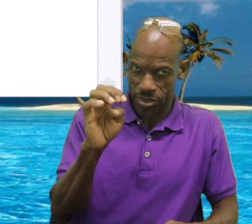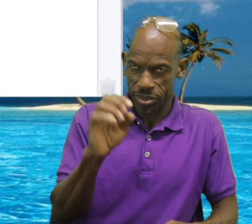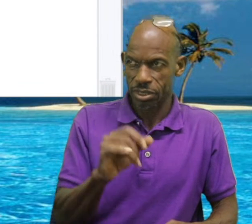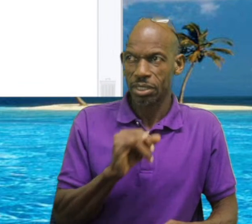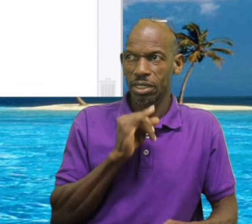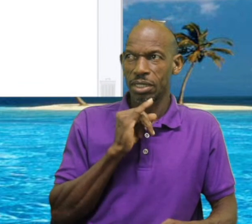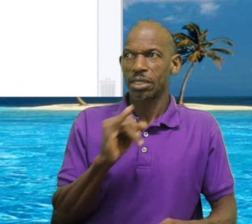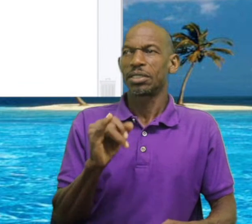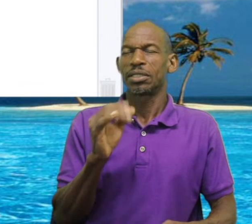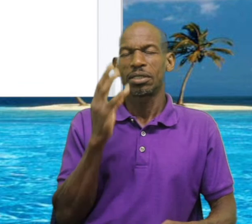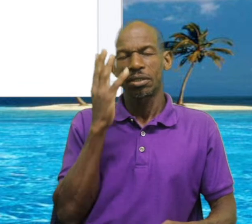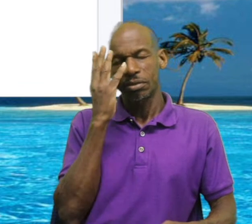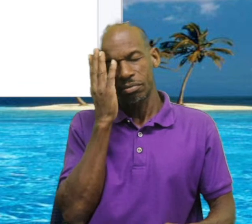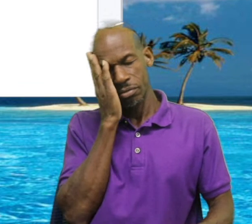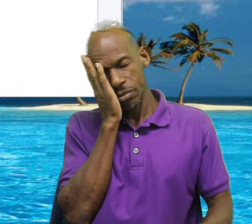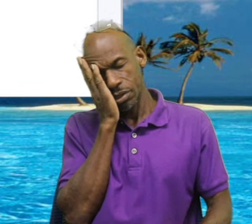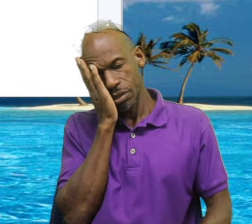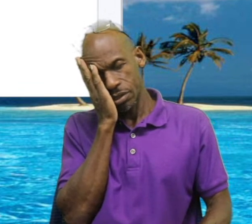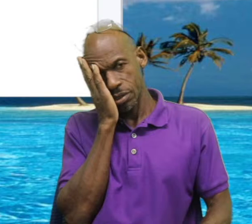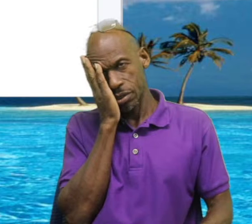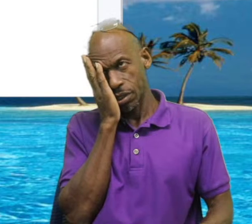is sleeping